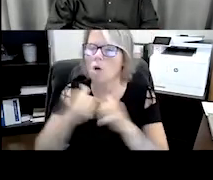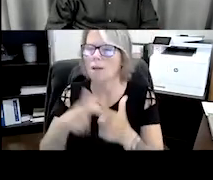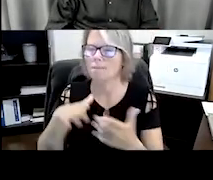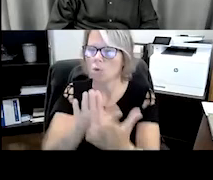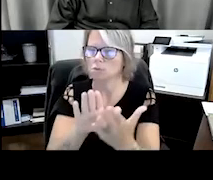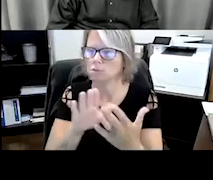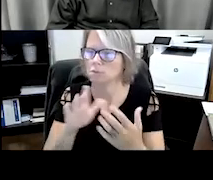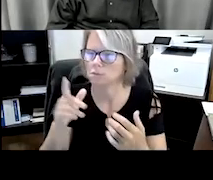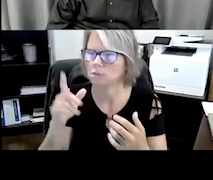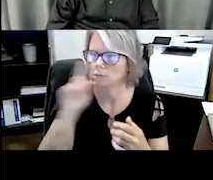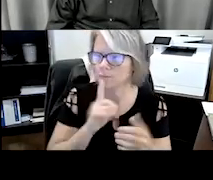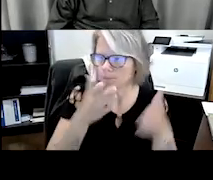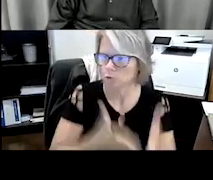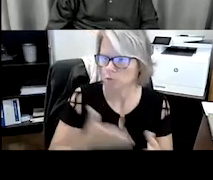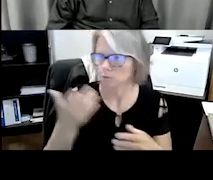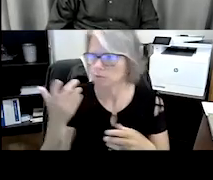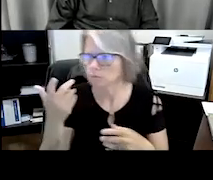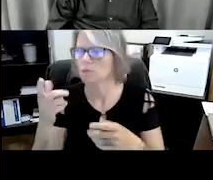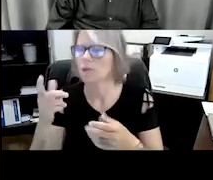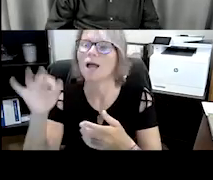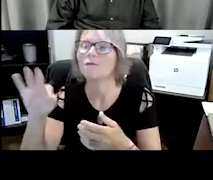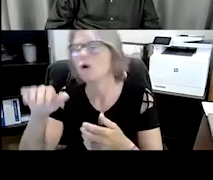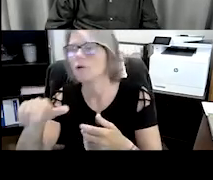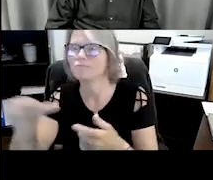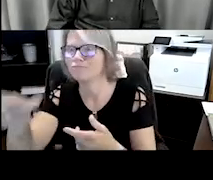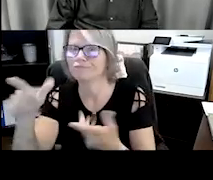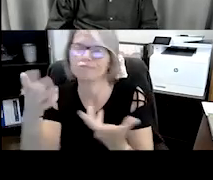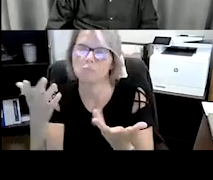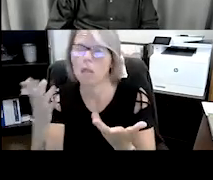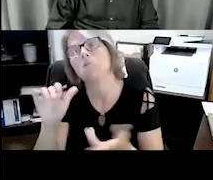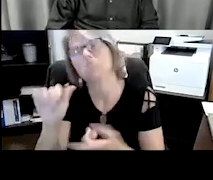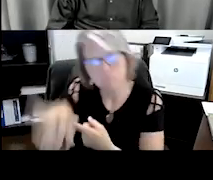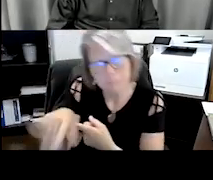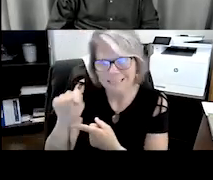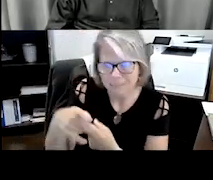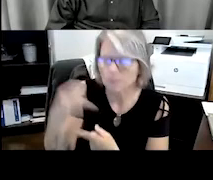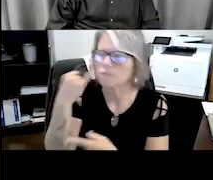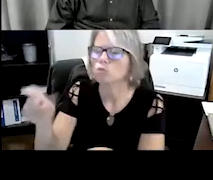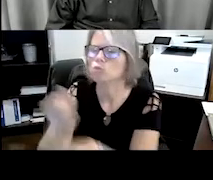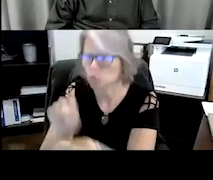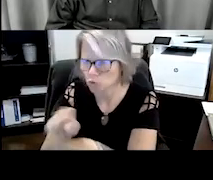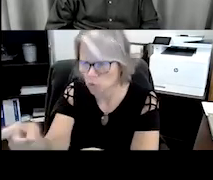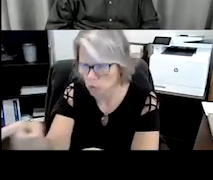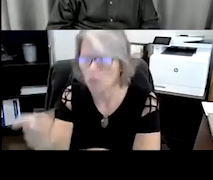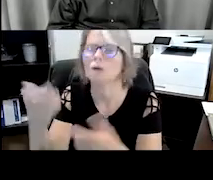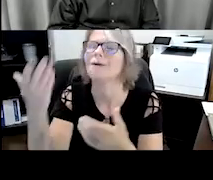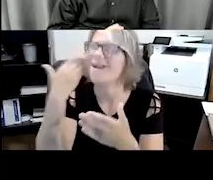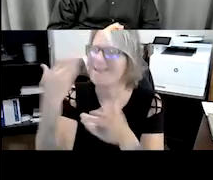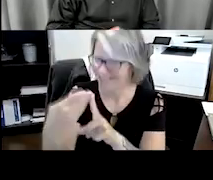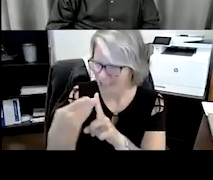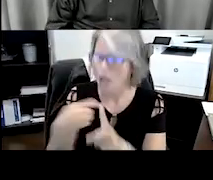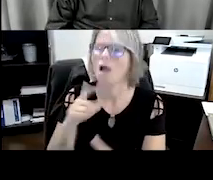to assume anything about us. They know that they're going to go with our preferred approach to